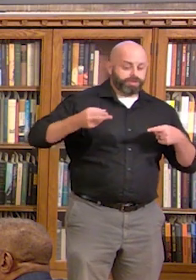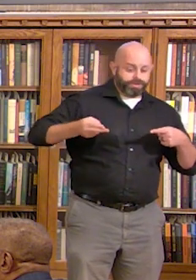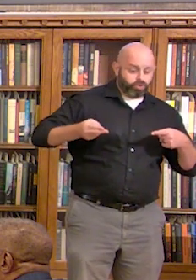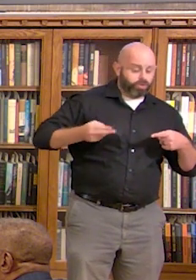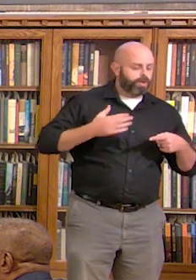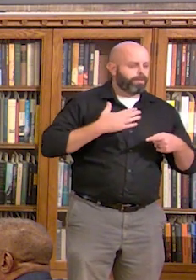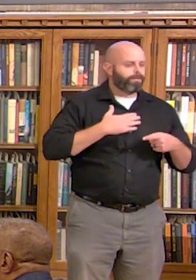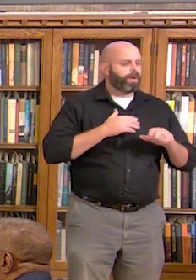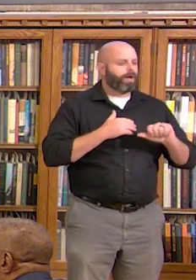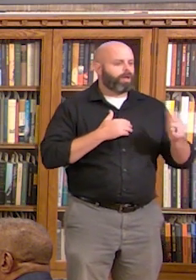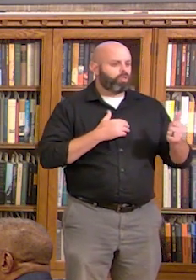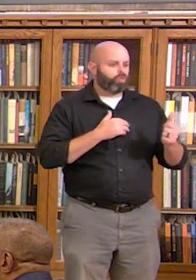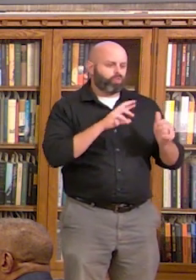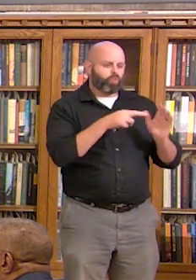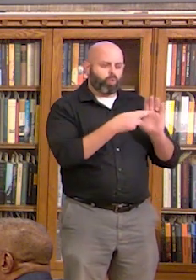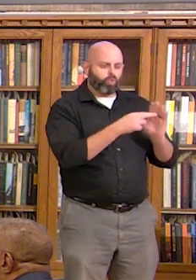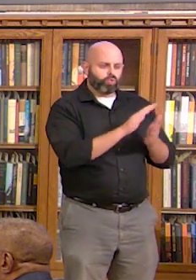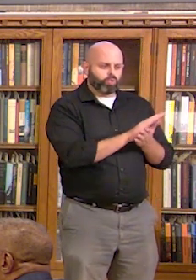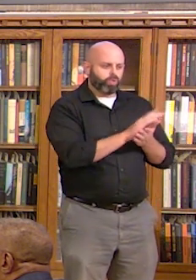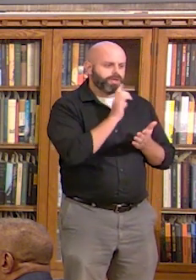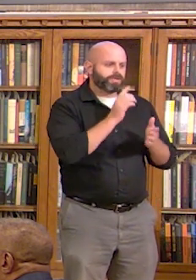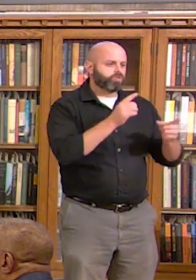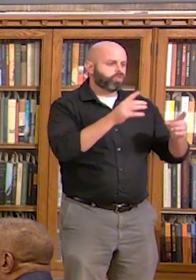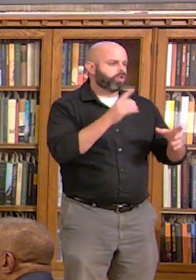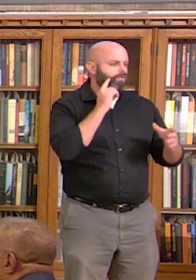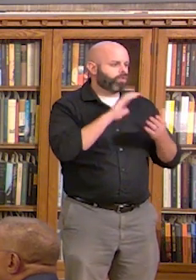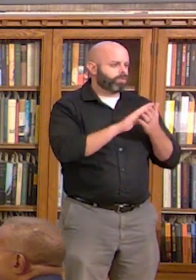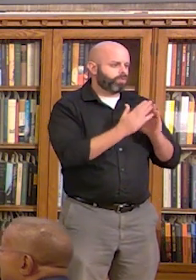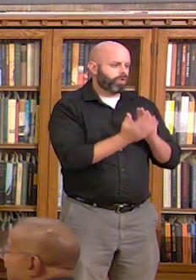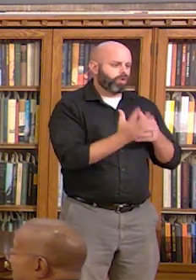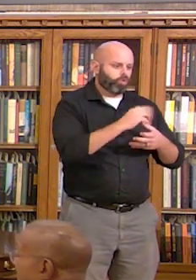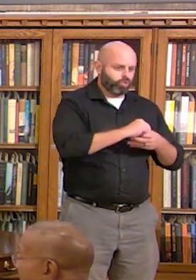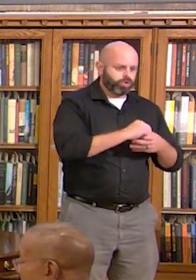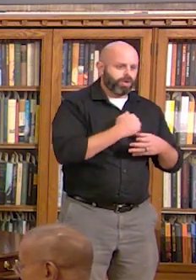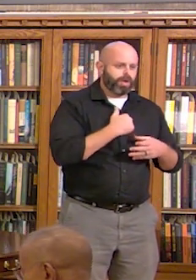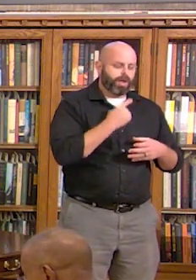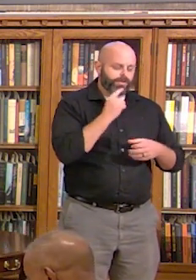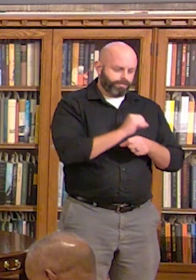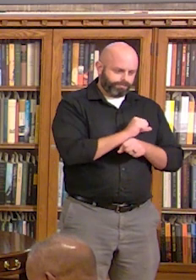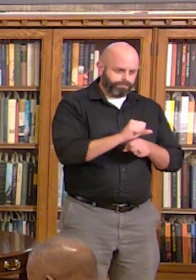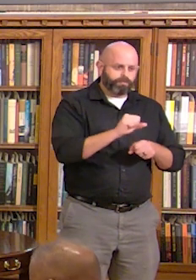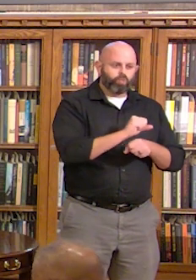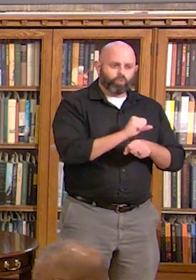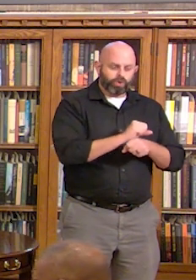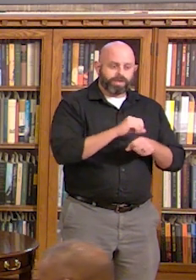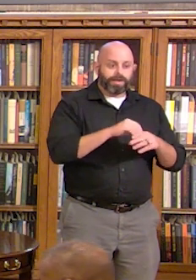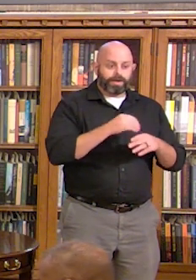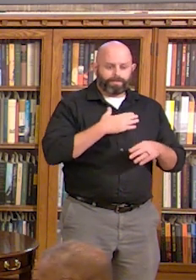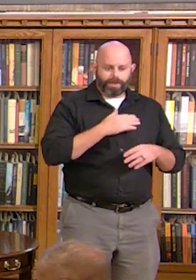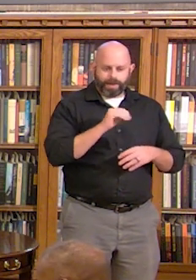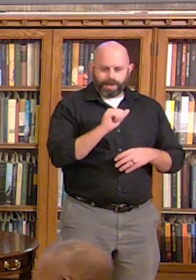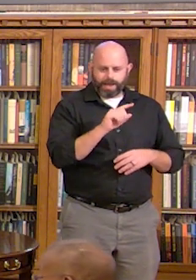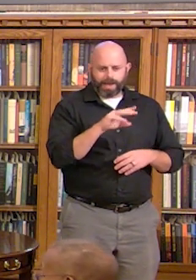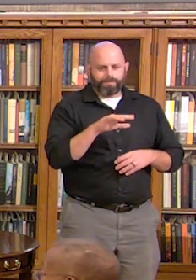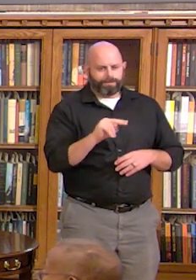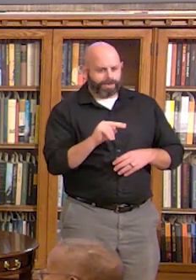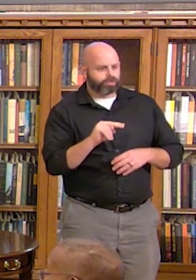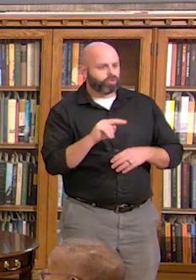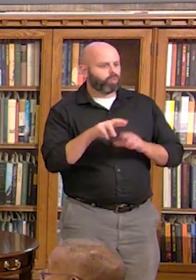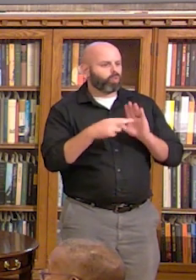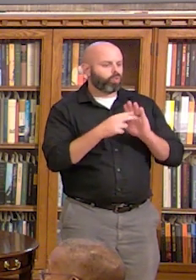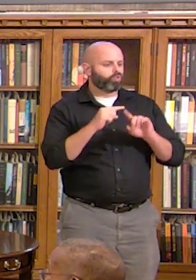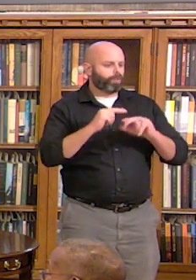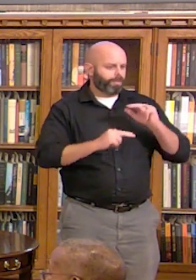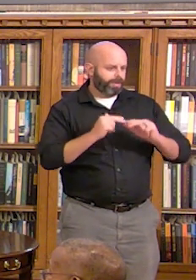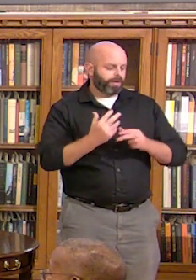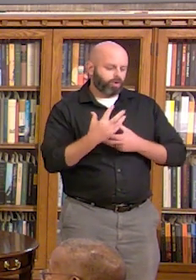other role at the school is a direct of community and inclusion so I'm really working in my administrative Ro role to build an inclusive School